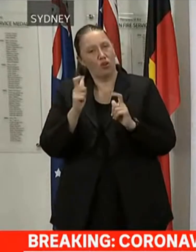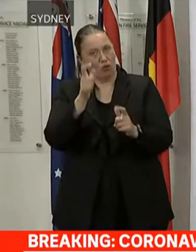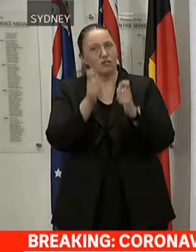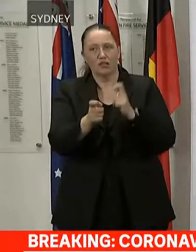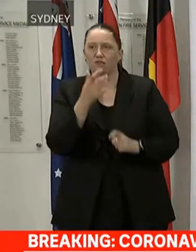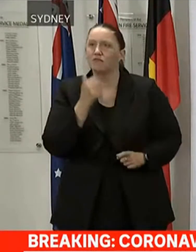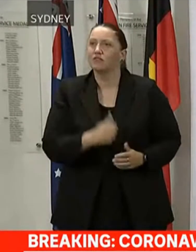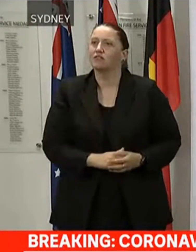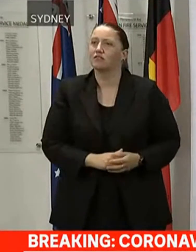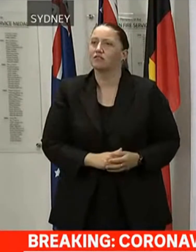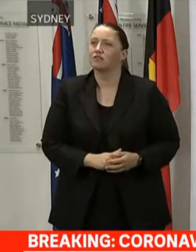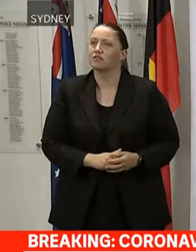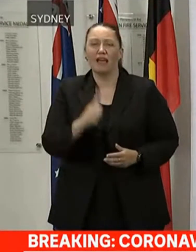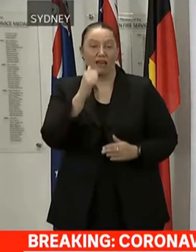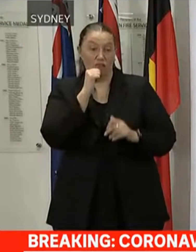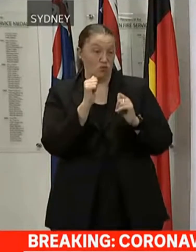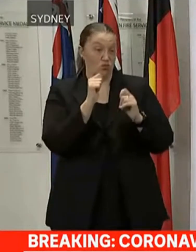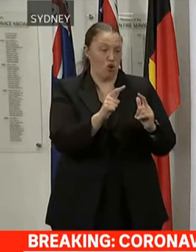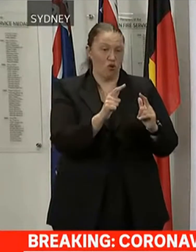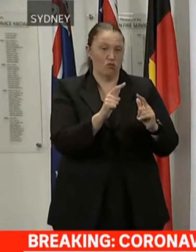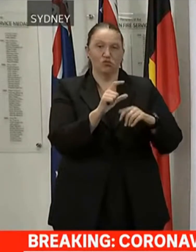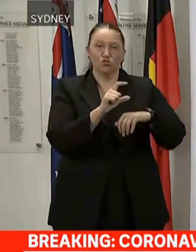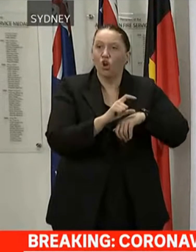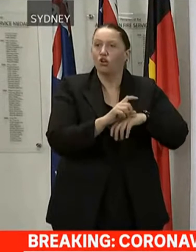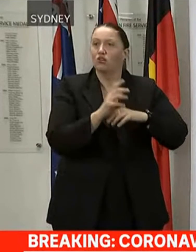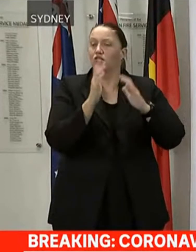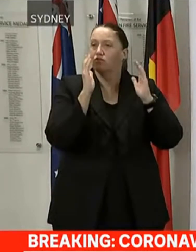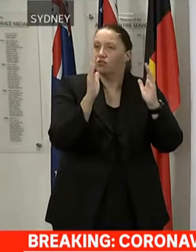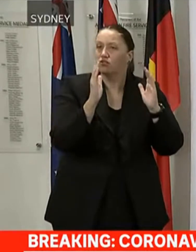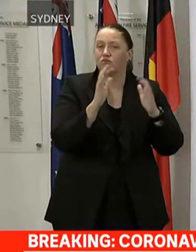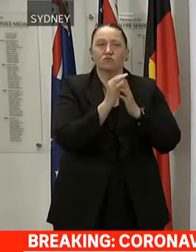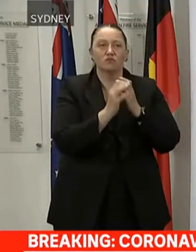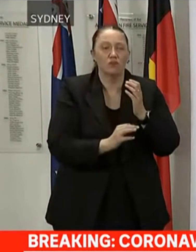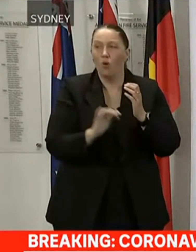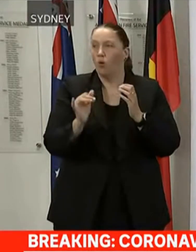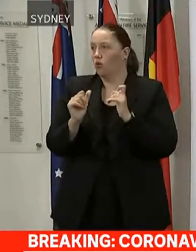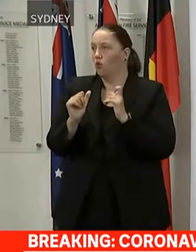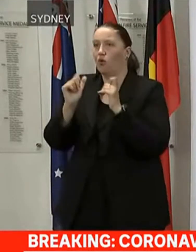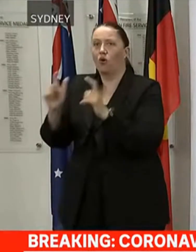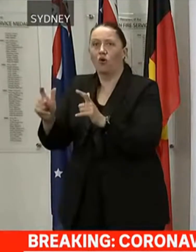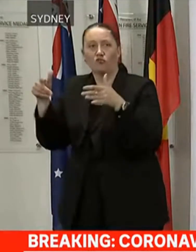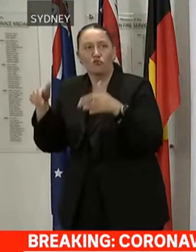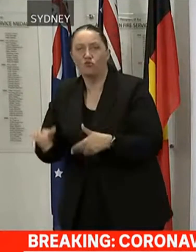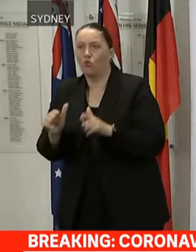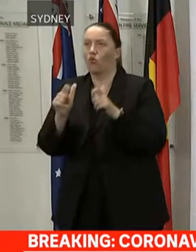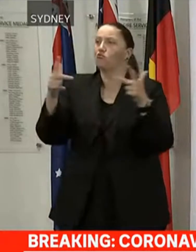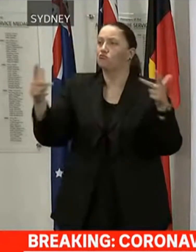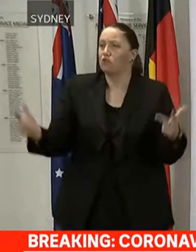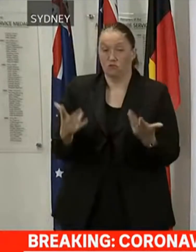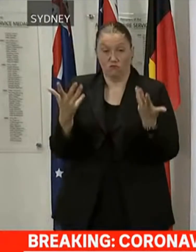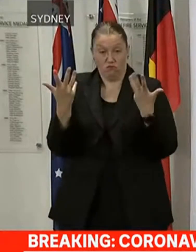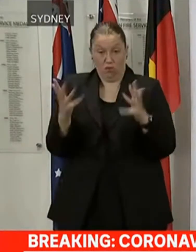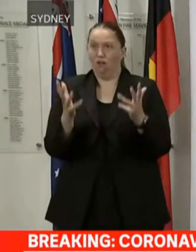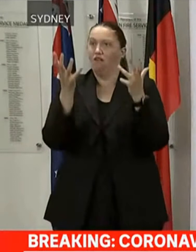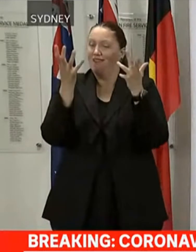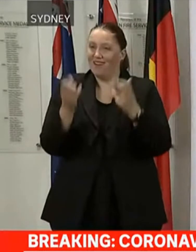they may have visited or a place of worship they may have gone to may have been compromised with exposure. We really need people to come forward and